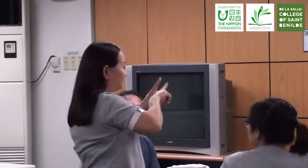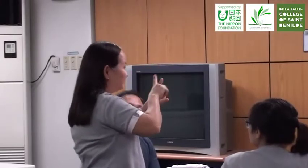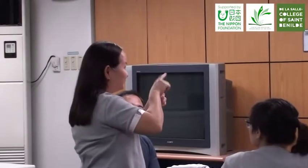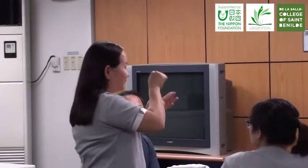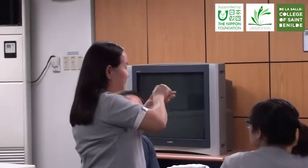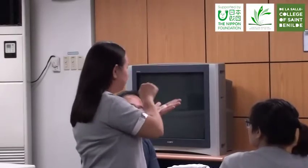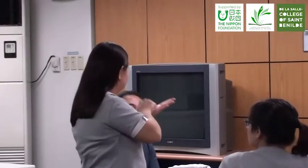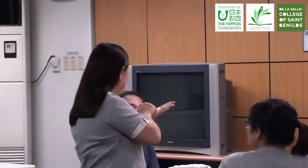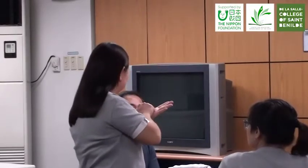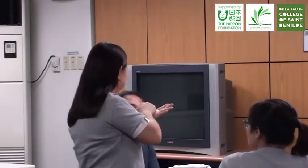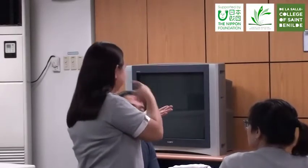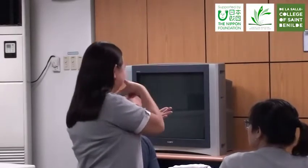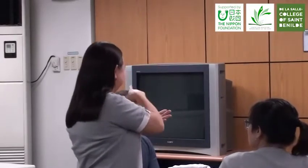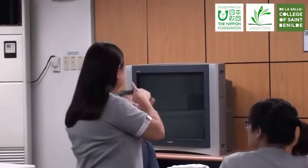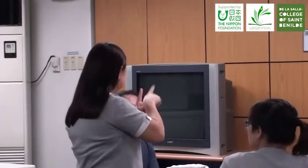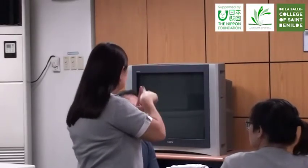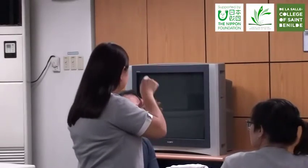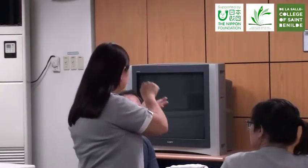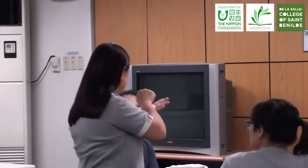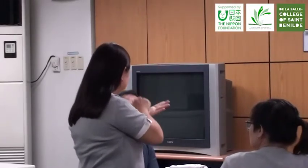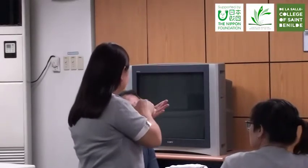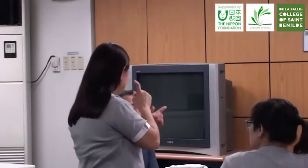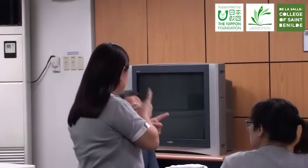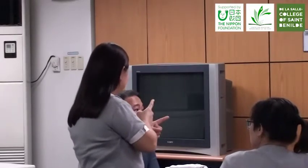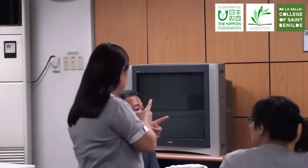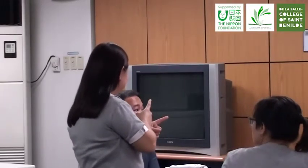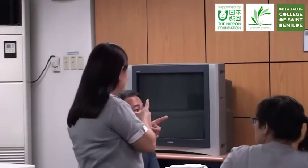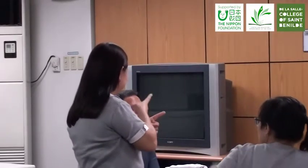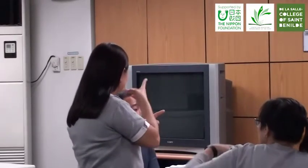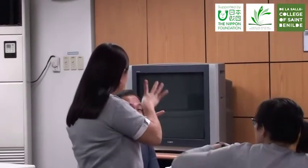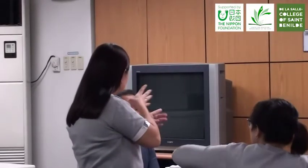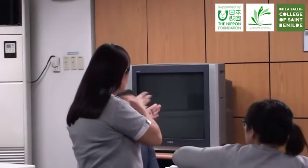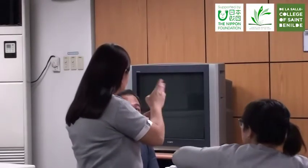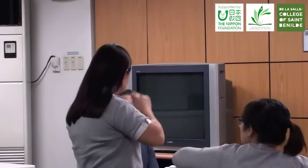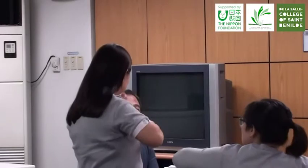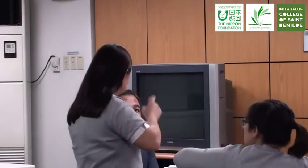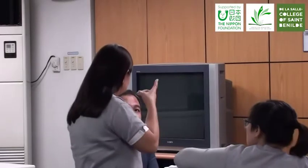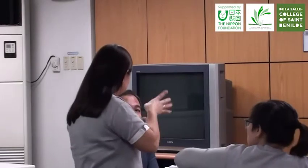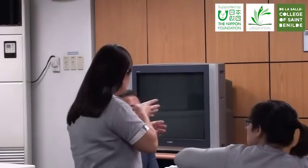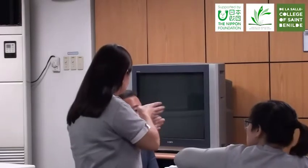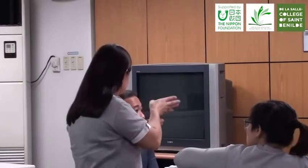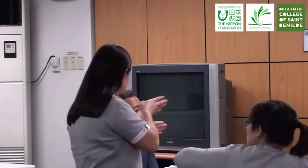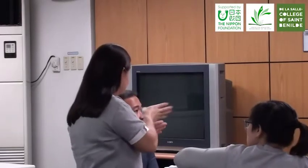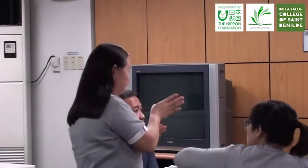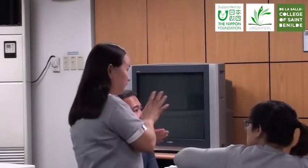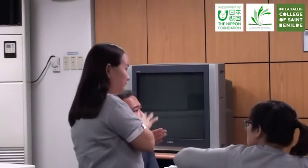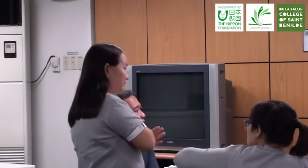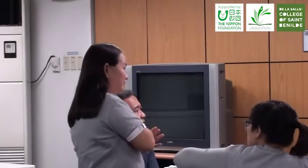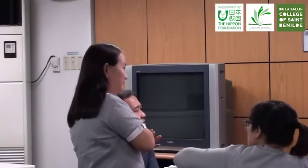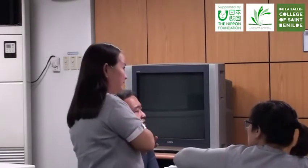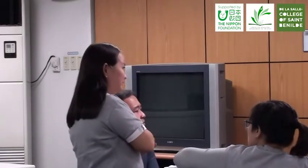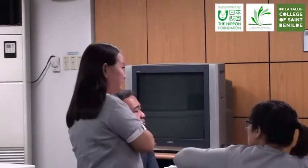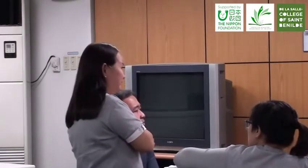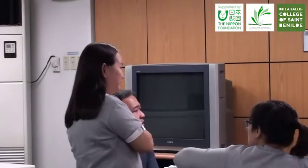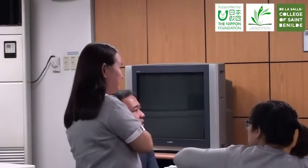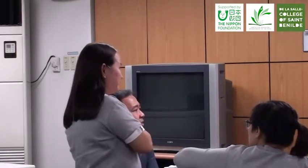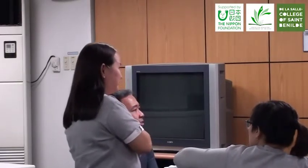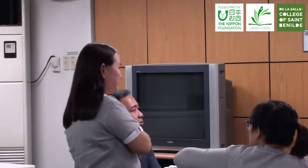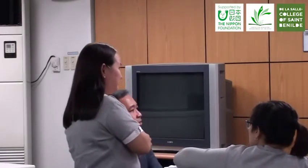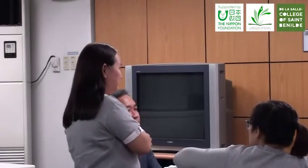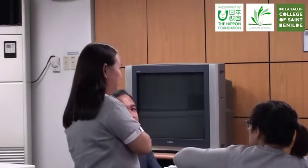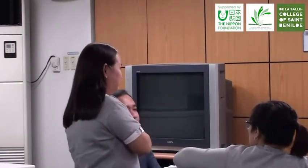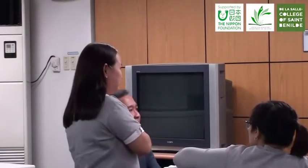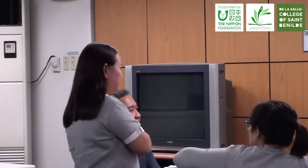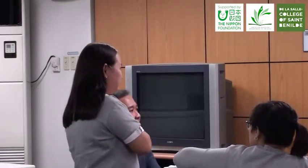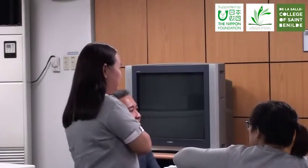Well, recently you discussed about MOODLE and terms of usage for the different academics, right? Or is it was